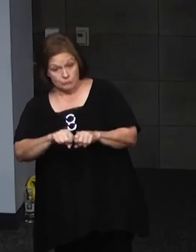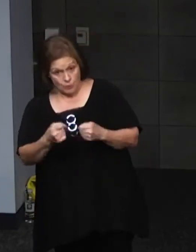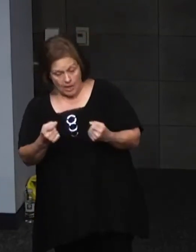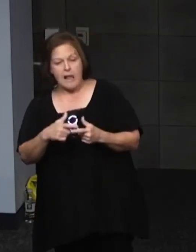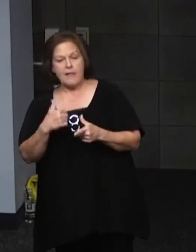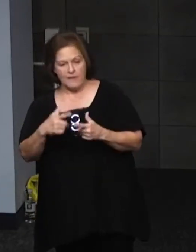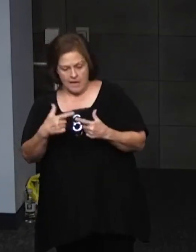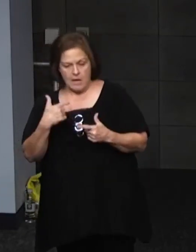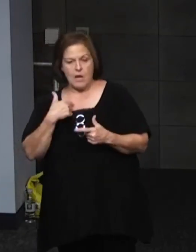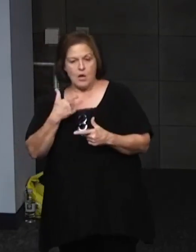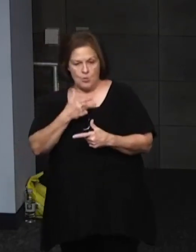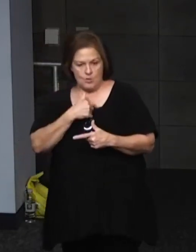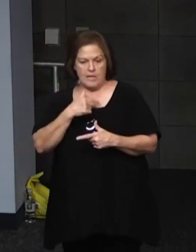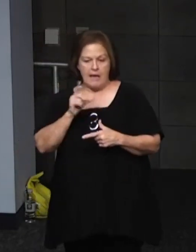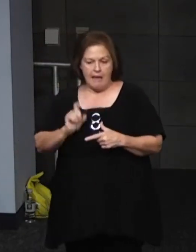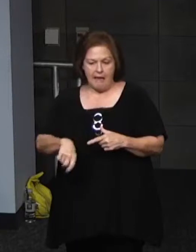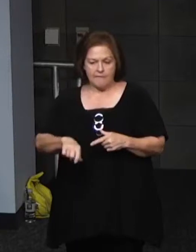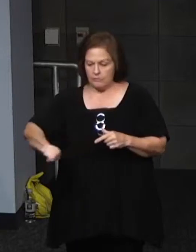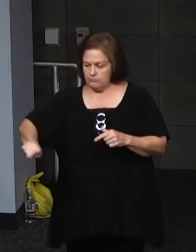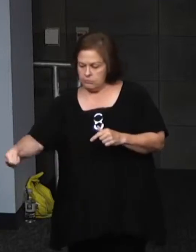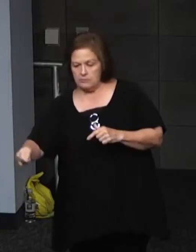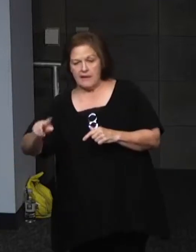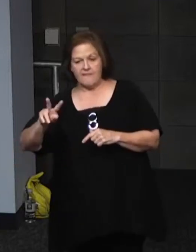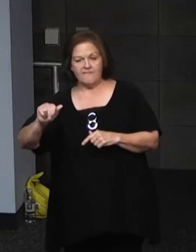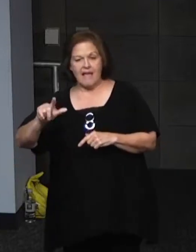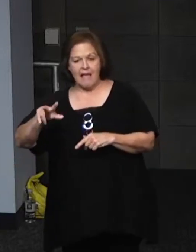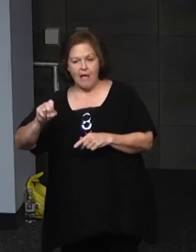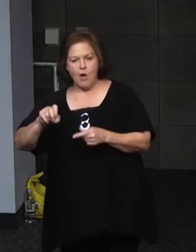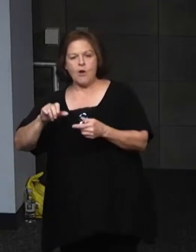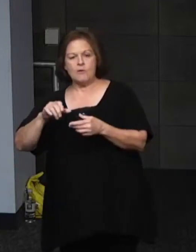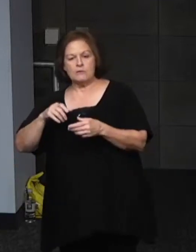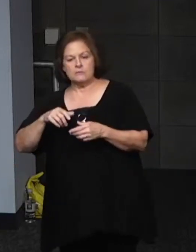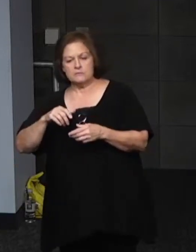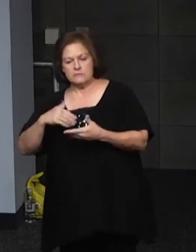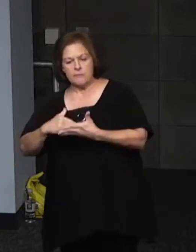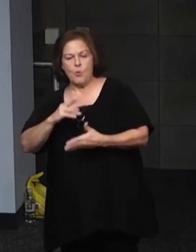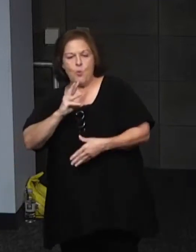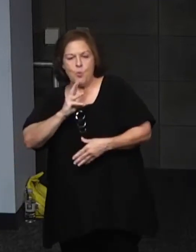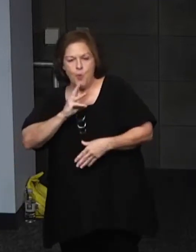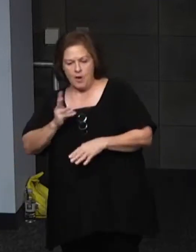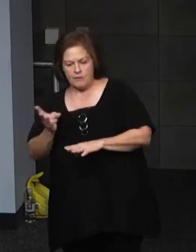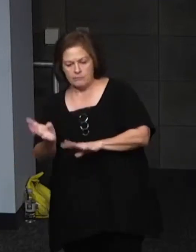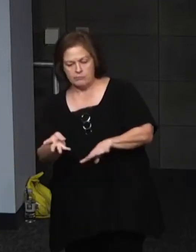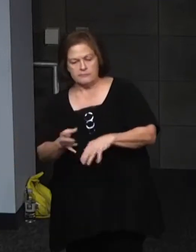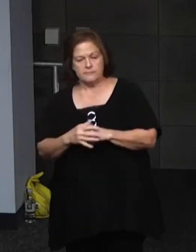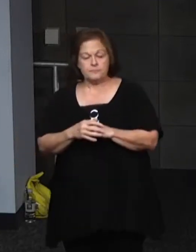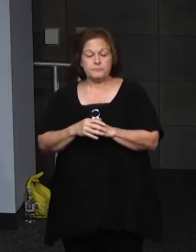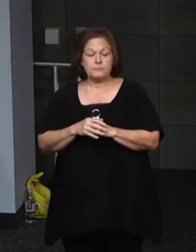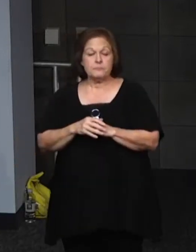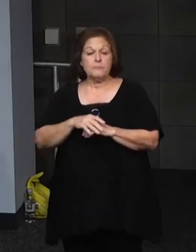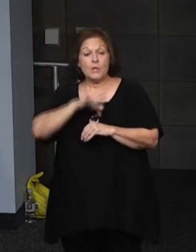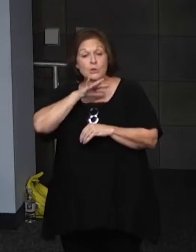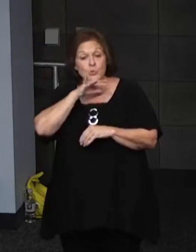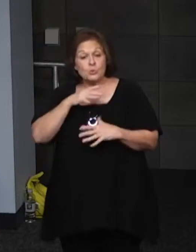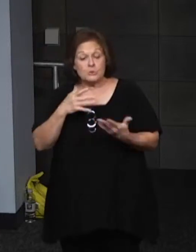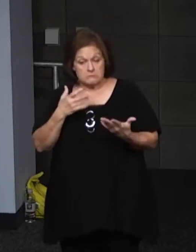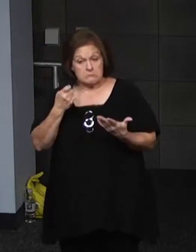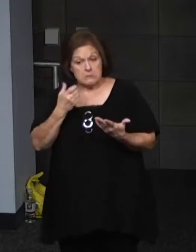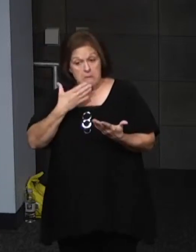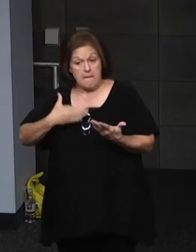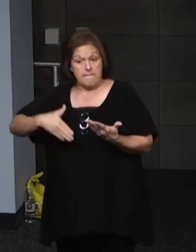to isolate those by shutting off valves and stopping the water flow to those locations. With regard to sewer, we're in a little better shape